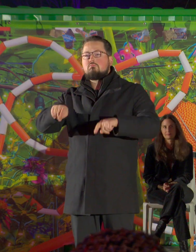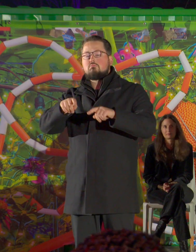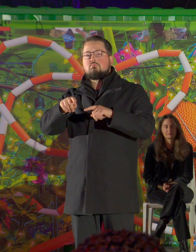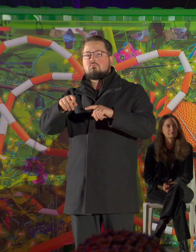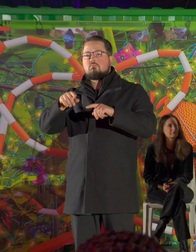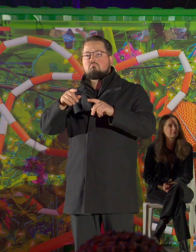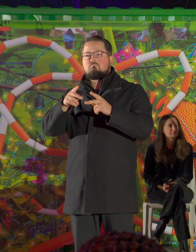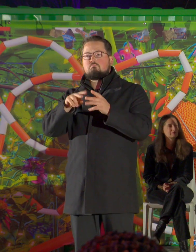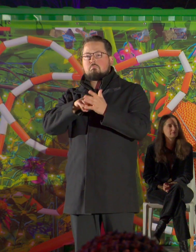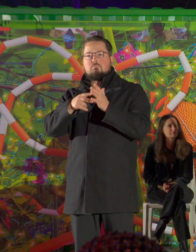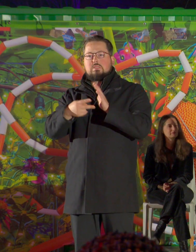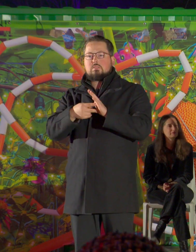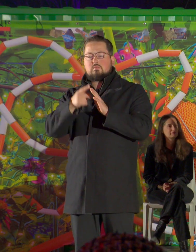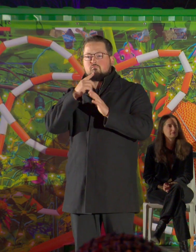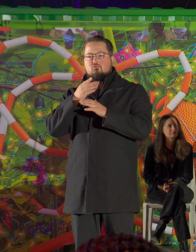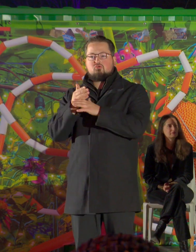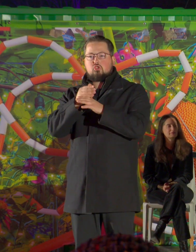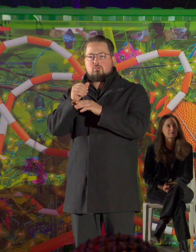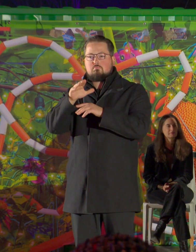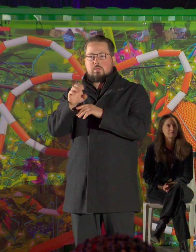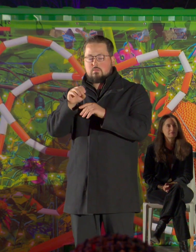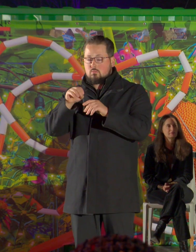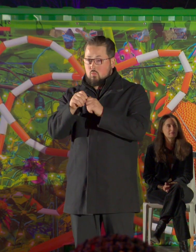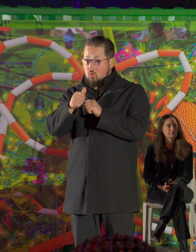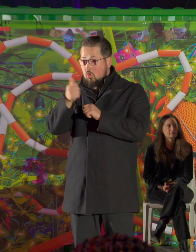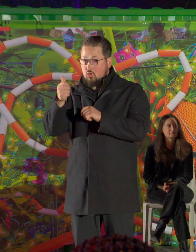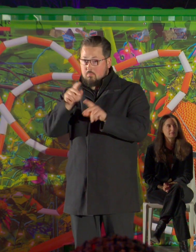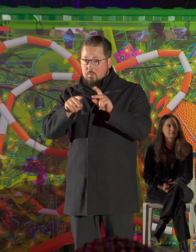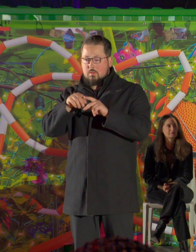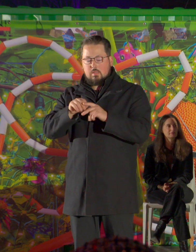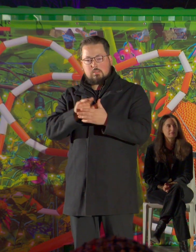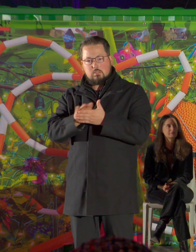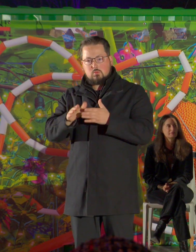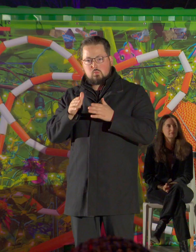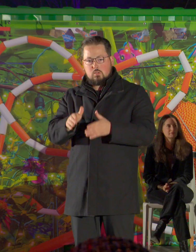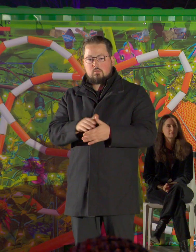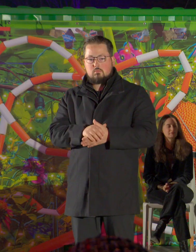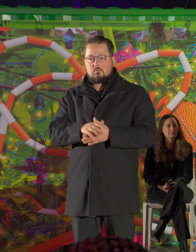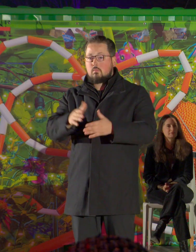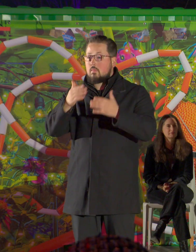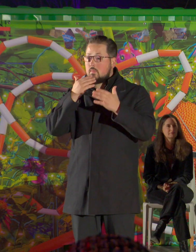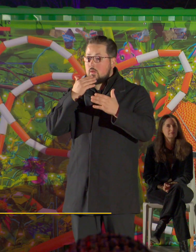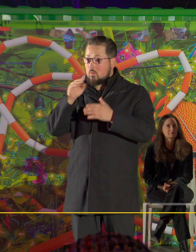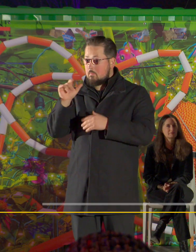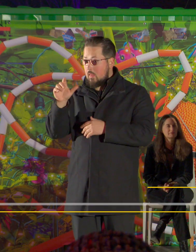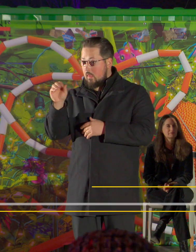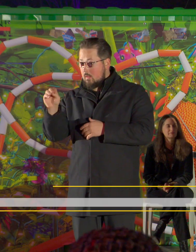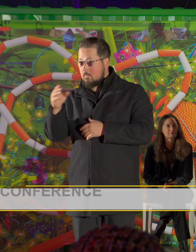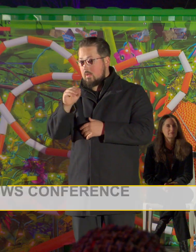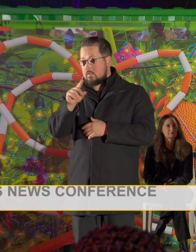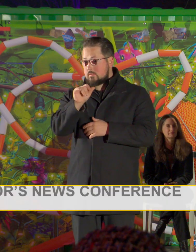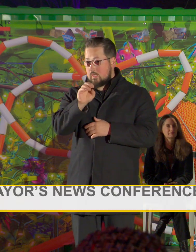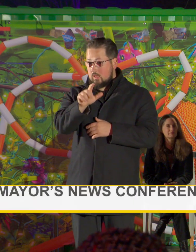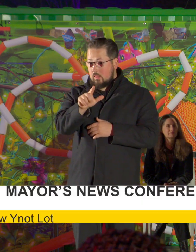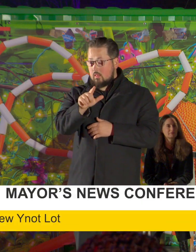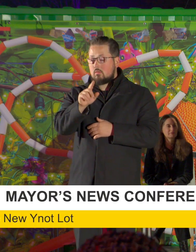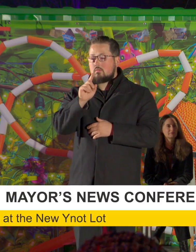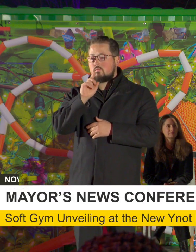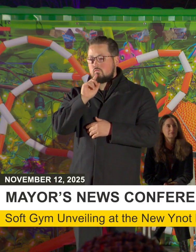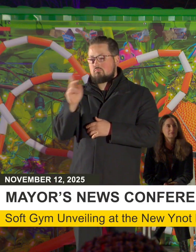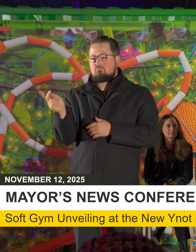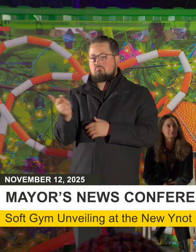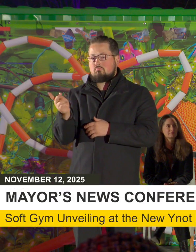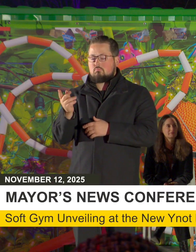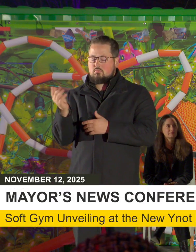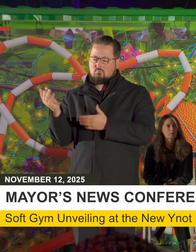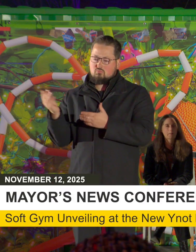share space with others in a new, generous way. Thank you, Malcolm and Daniel, for bringing